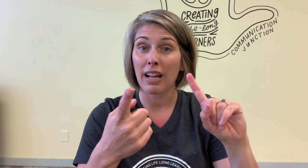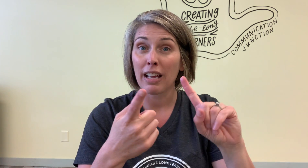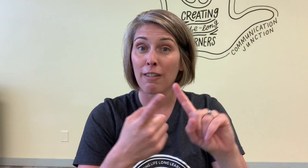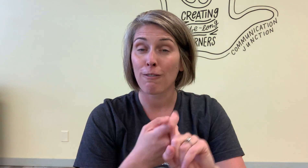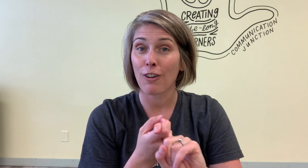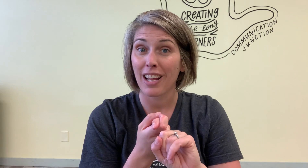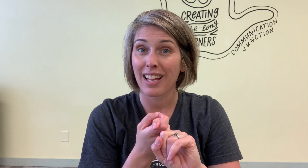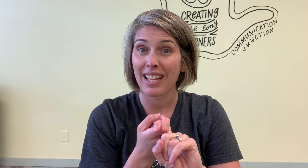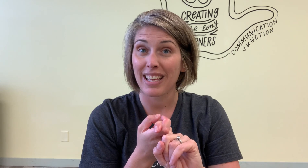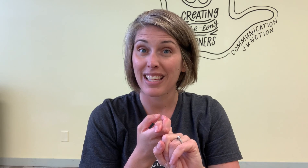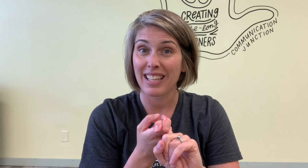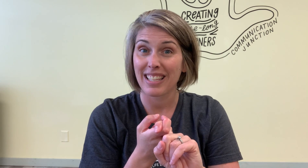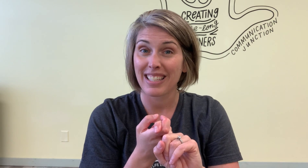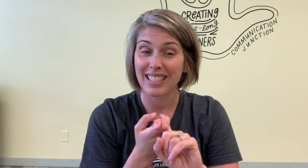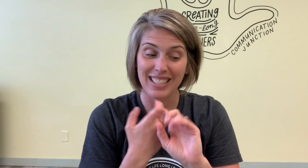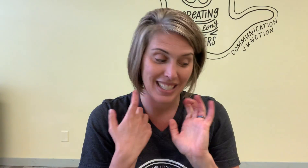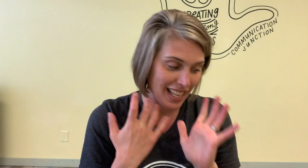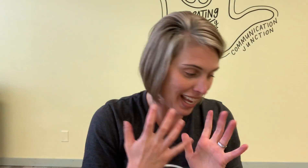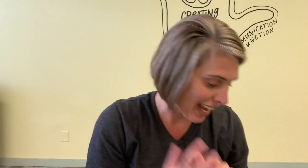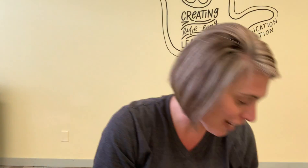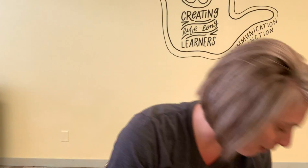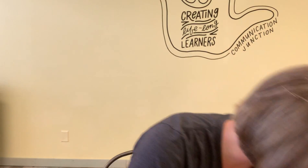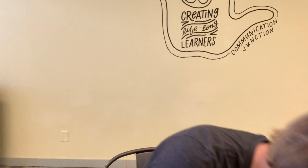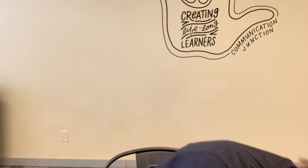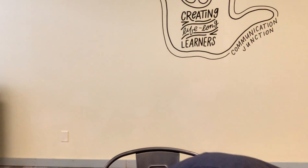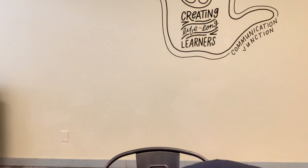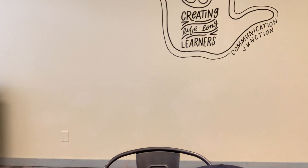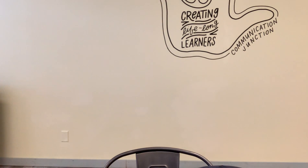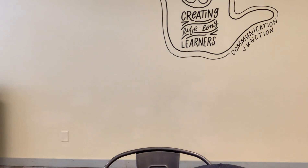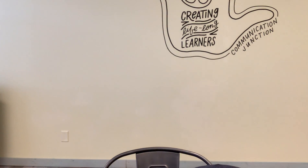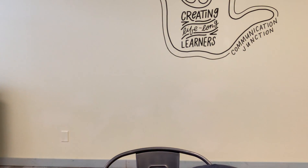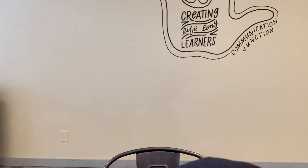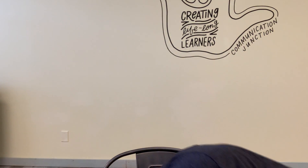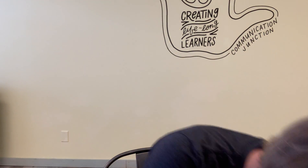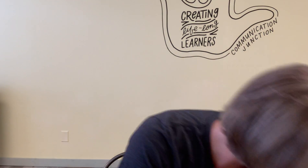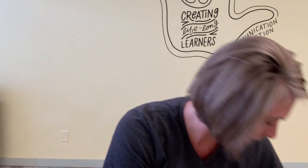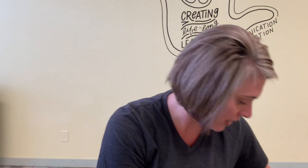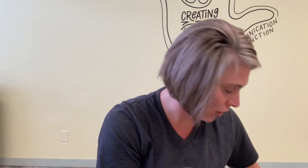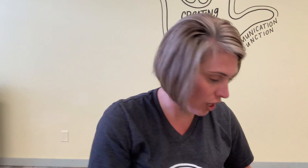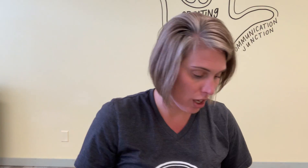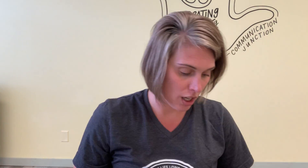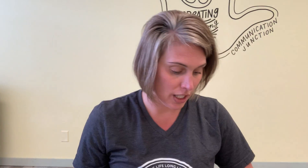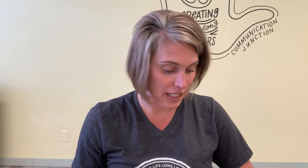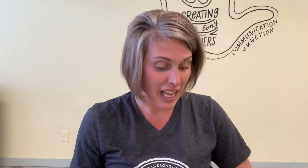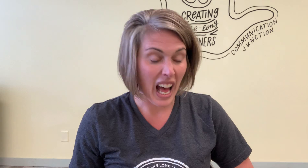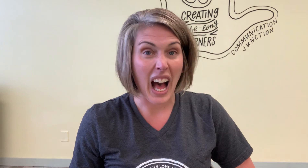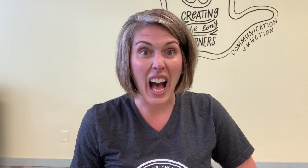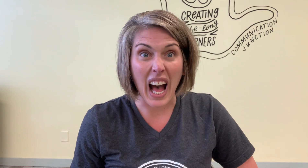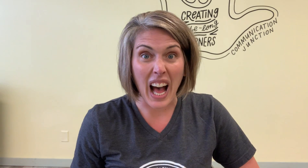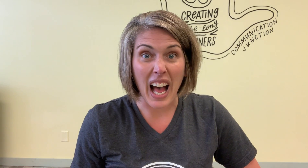my friends. And our first book, let me grab it, is called